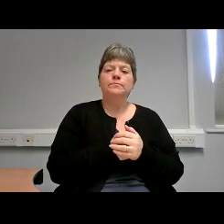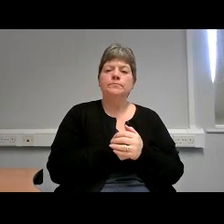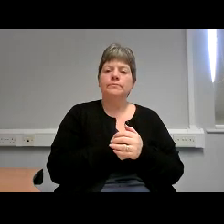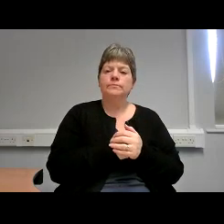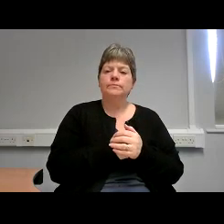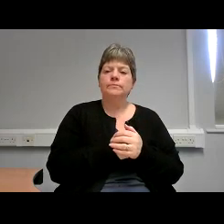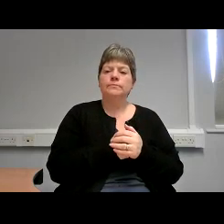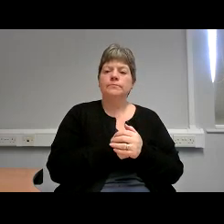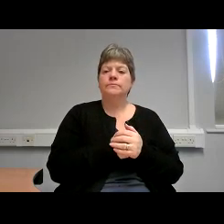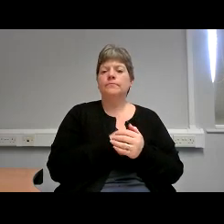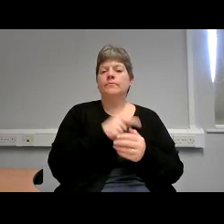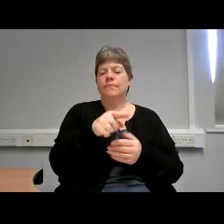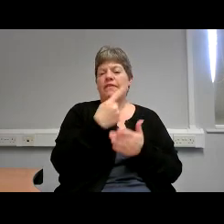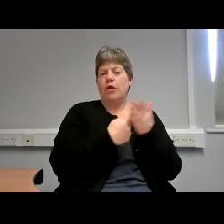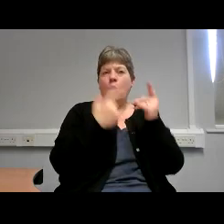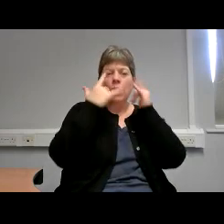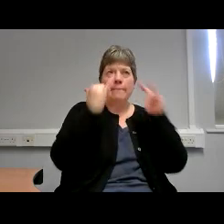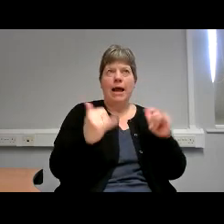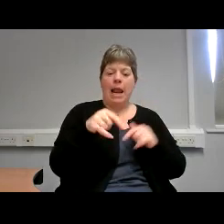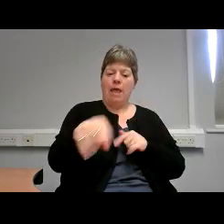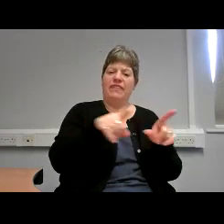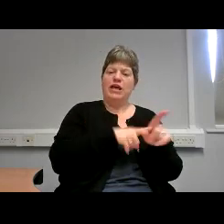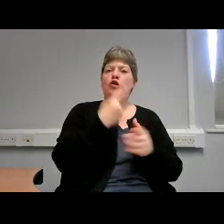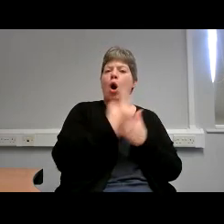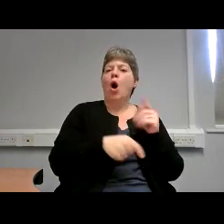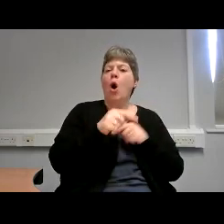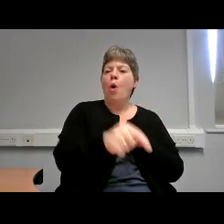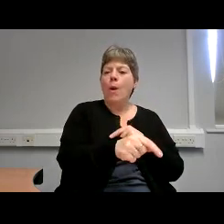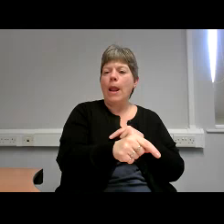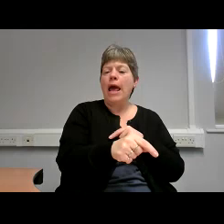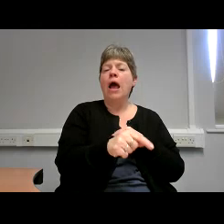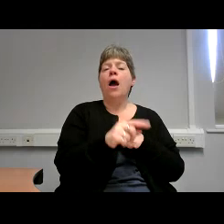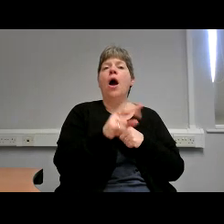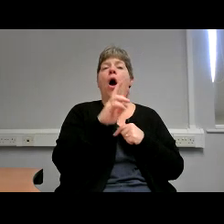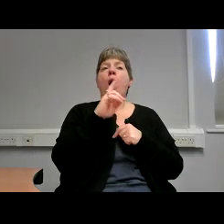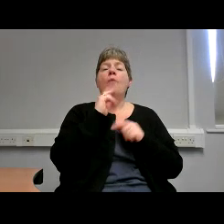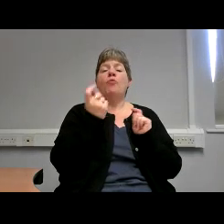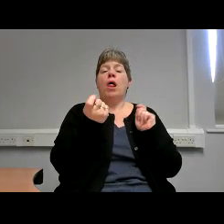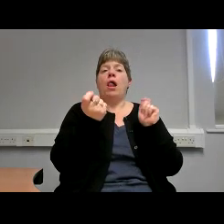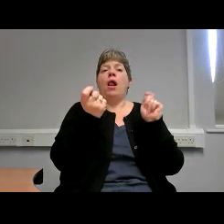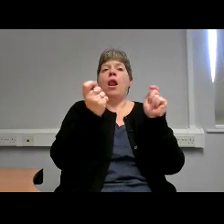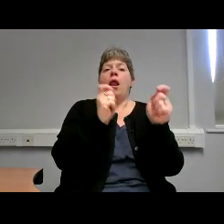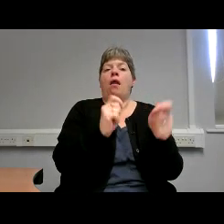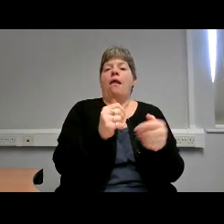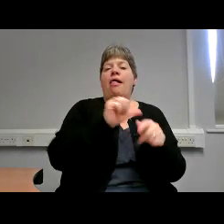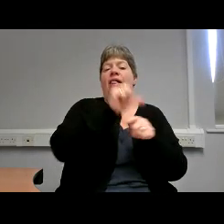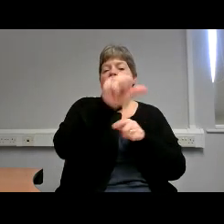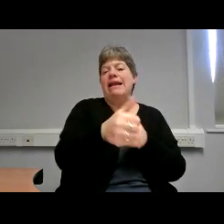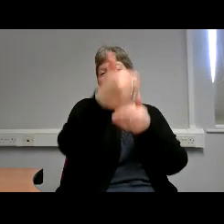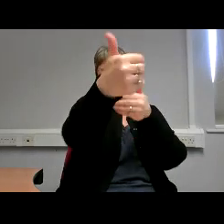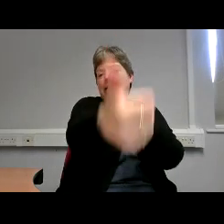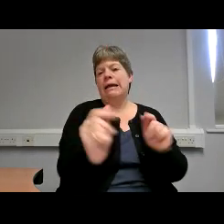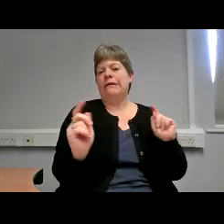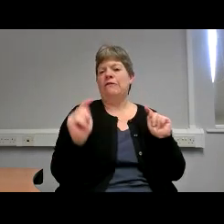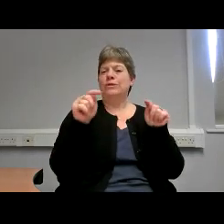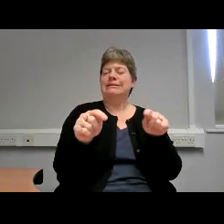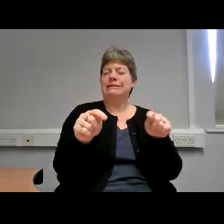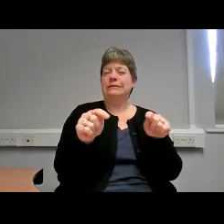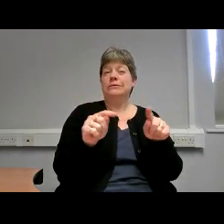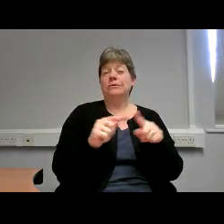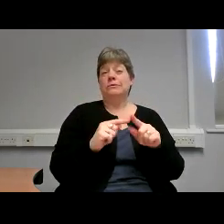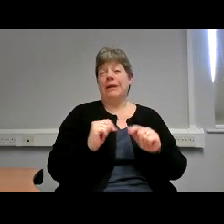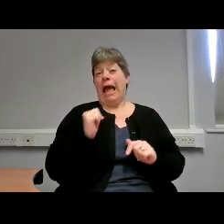is a pilot going on for this year, and that will evolve into the next stage of what IP Pathfinder is. So we